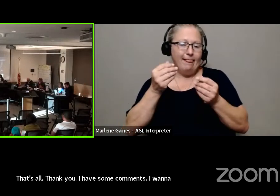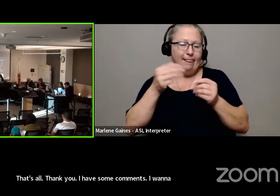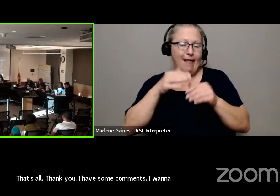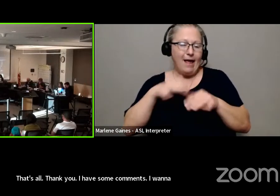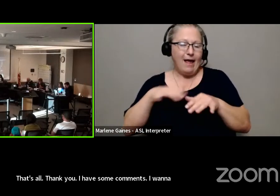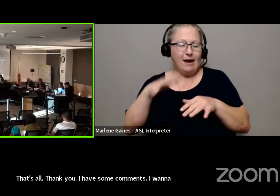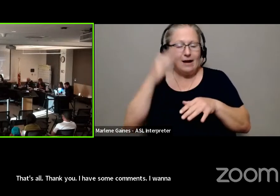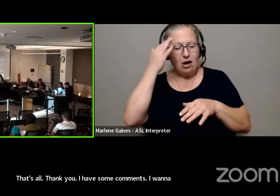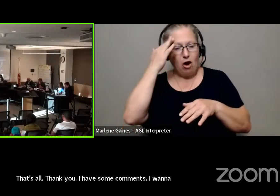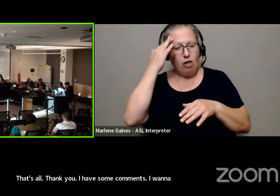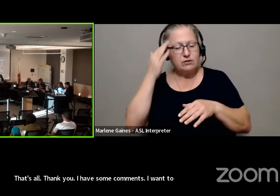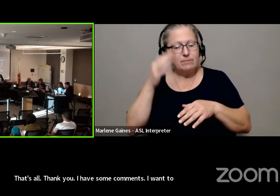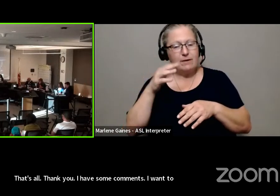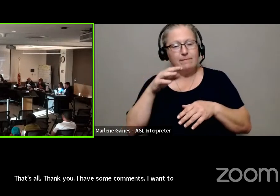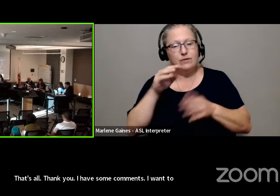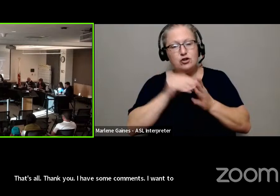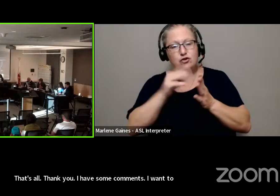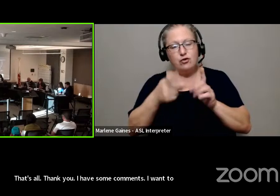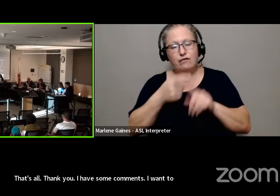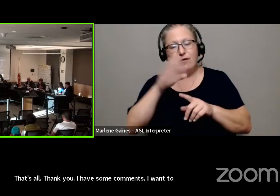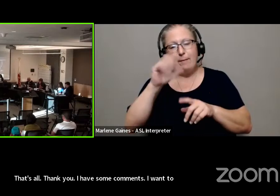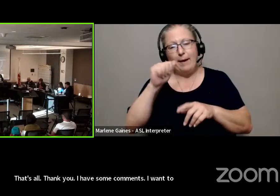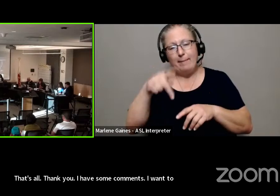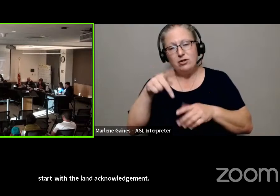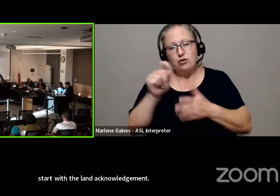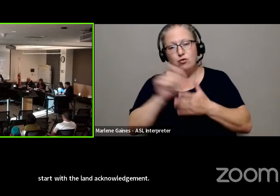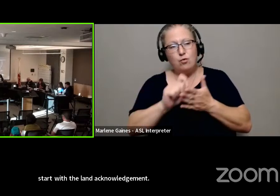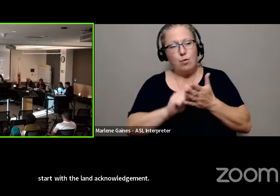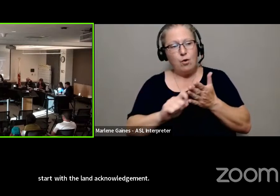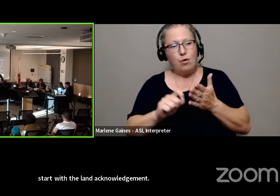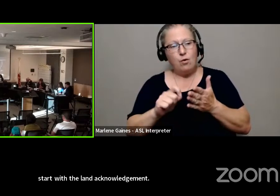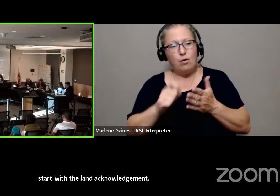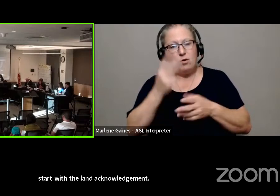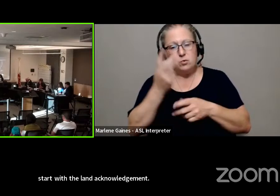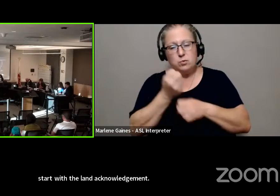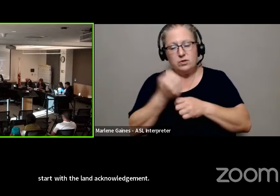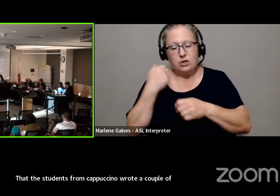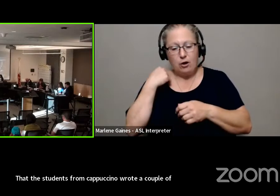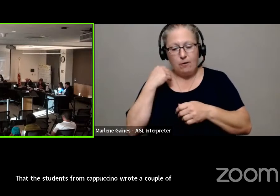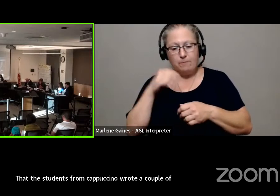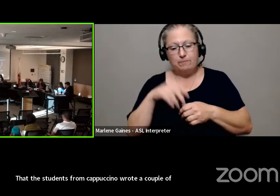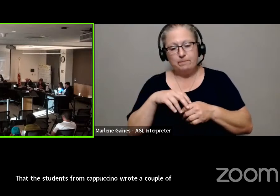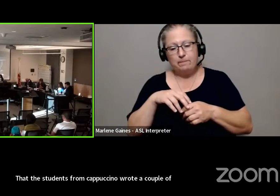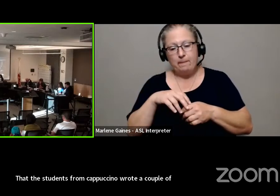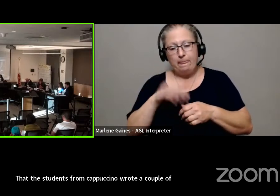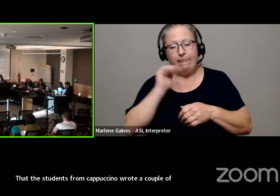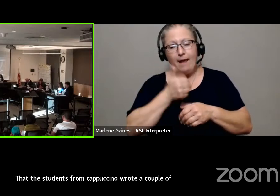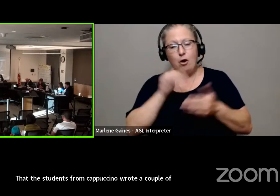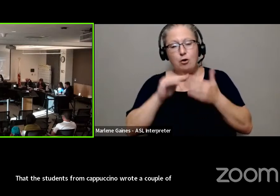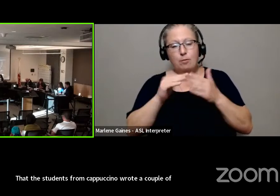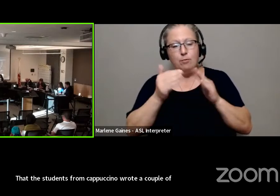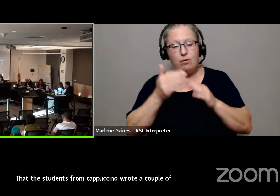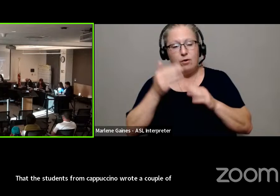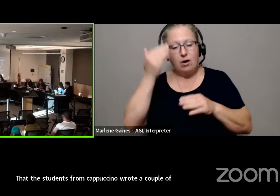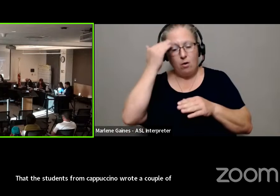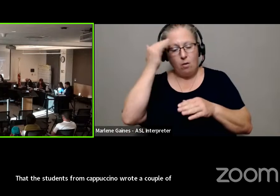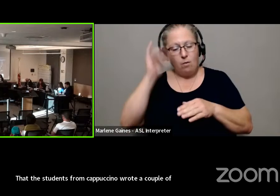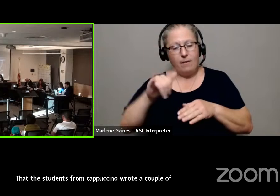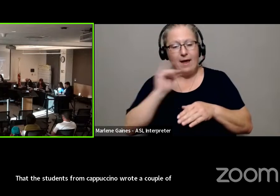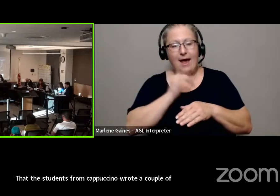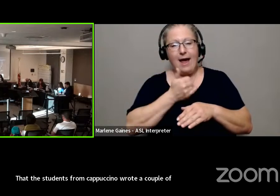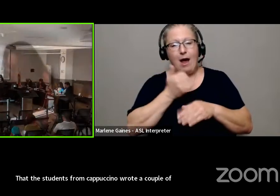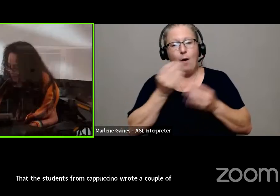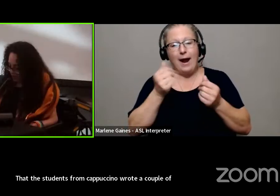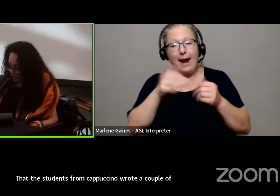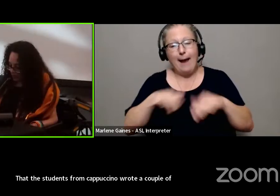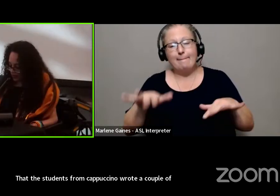acknowledgement that the students from Cappuccino wrote a couple of years ago. Our community acknowledges that all of our